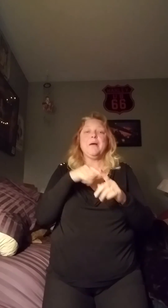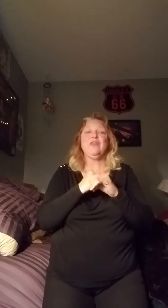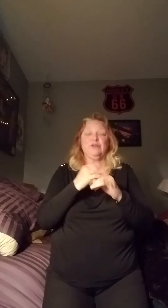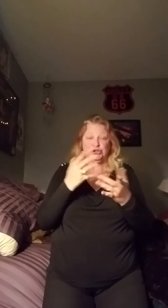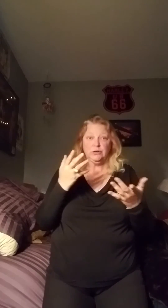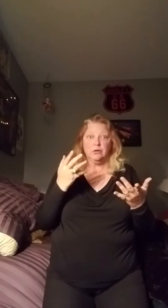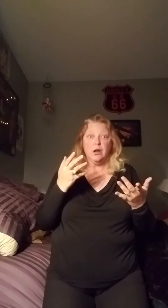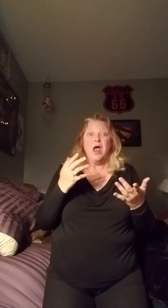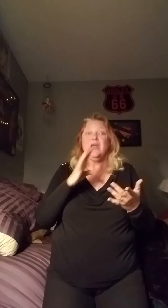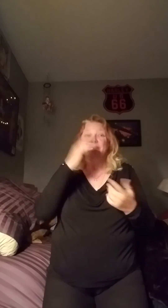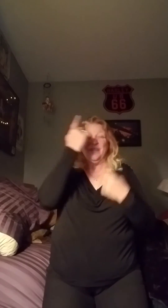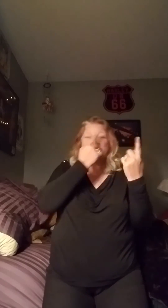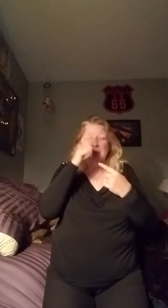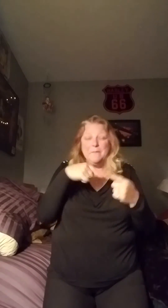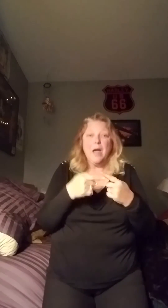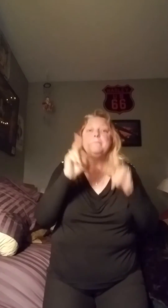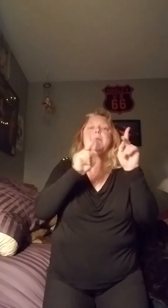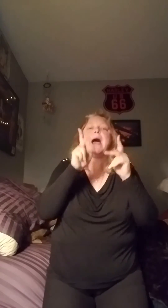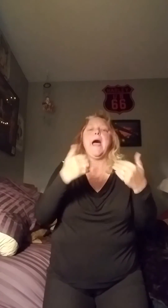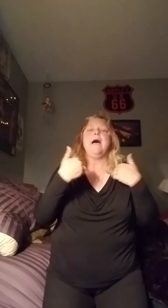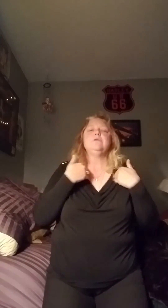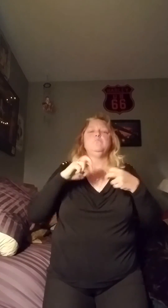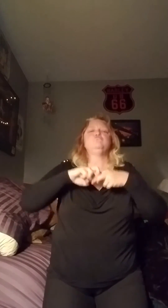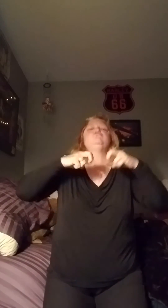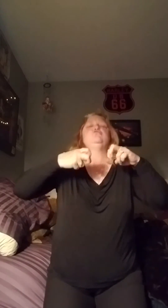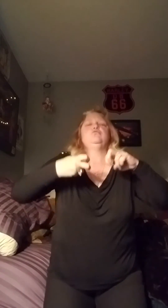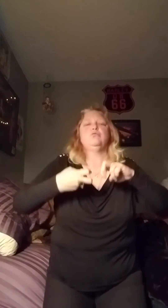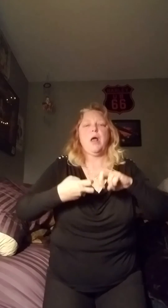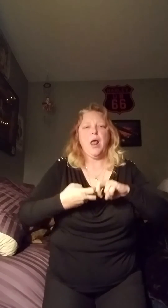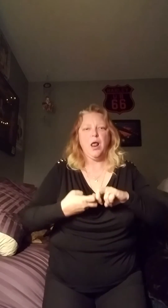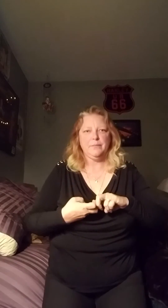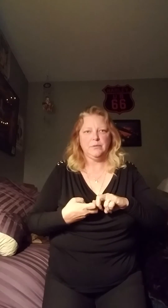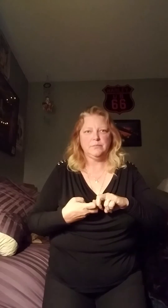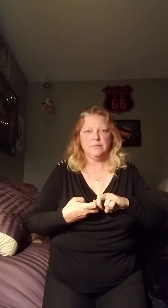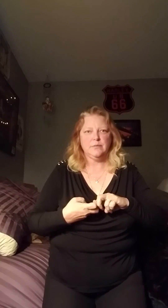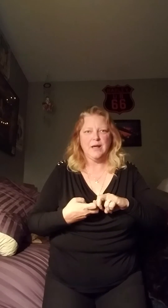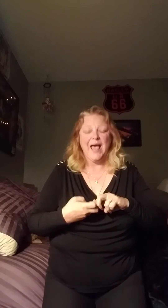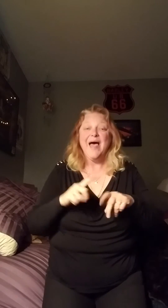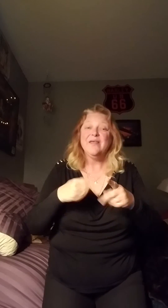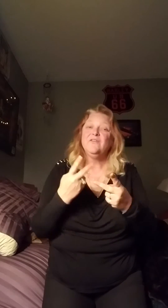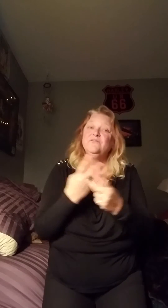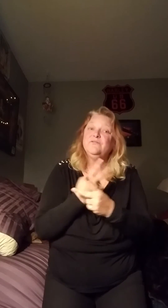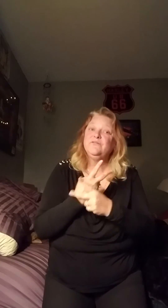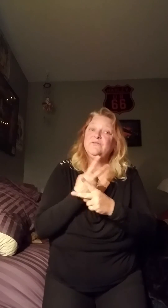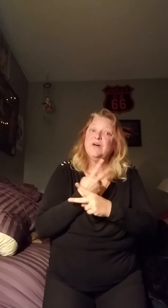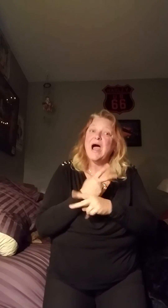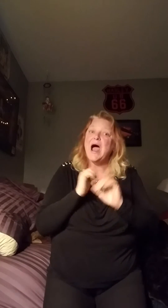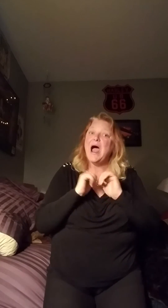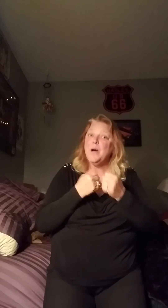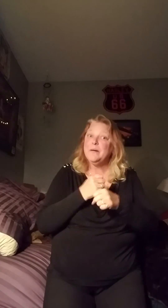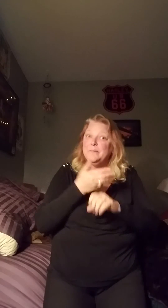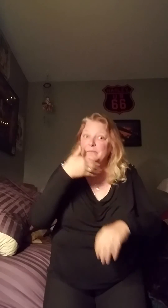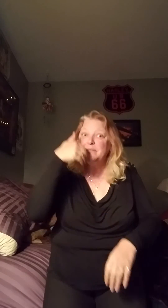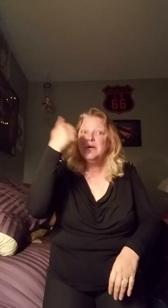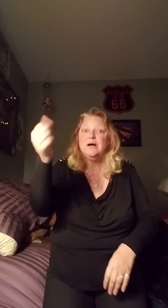think about is people having problems, and then we figure out how to make them better. They're schizophrenic, they're depressed, they're anxious,